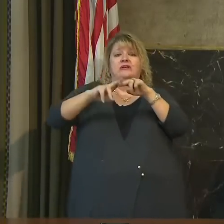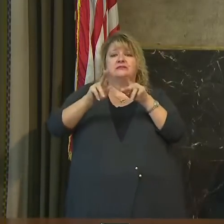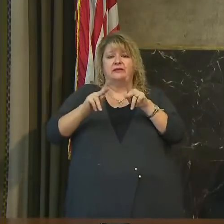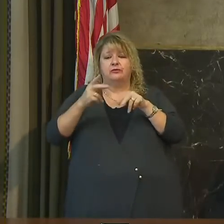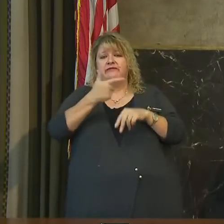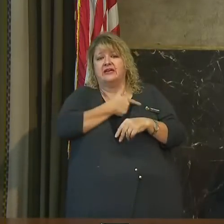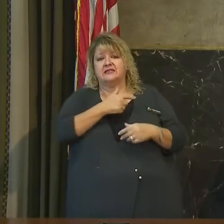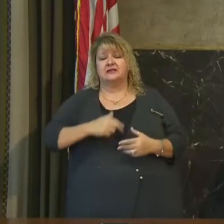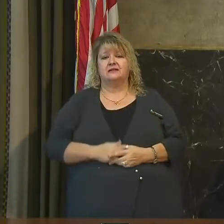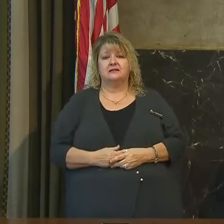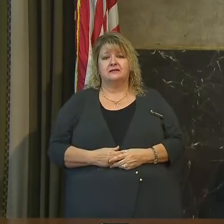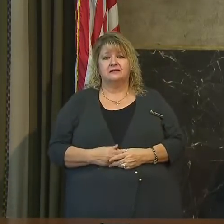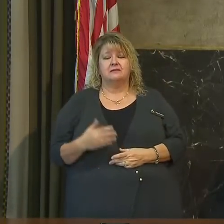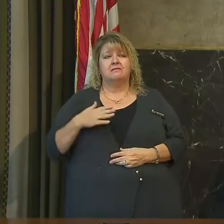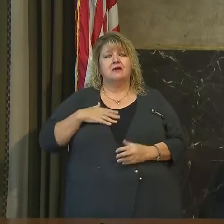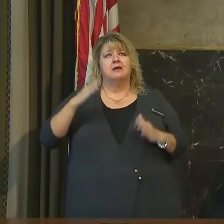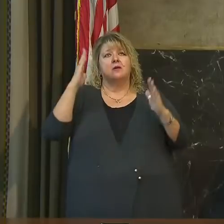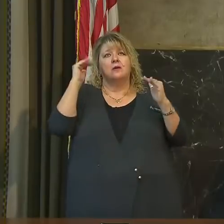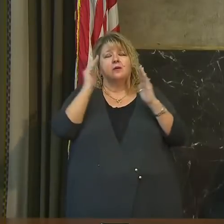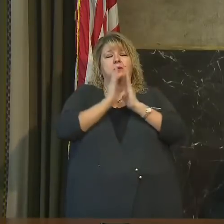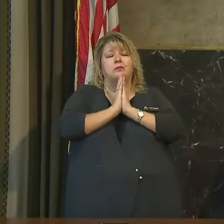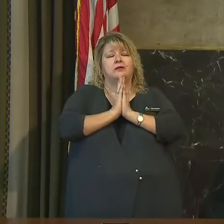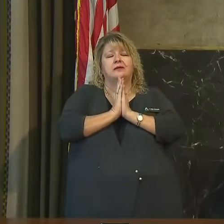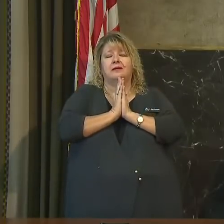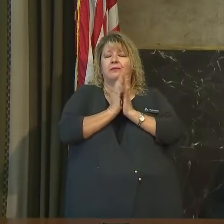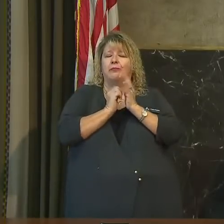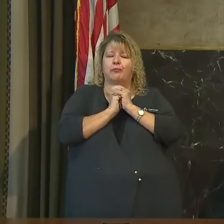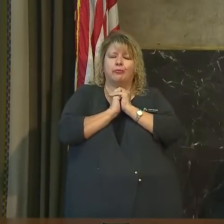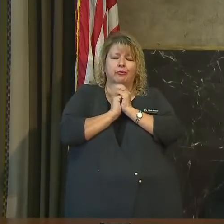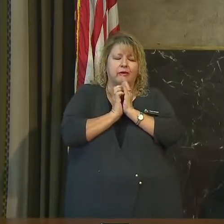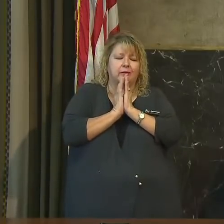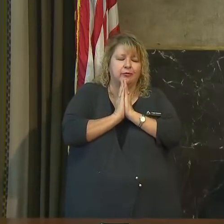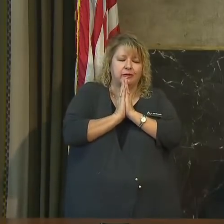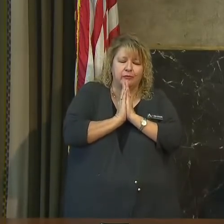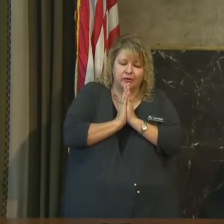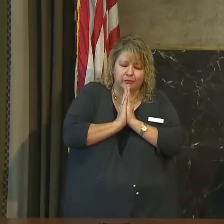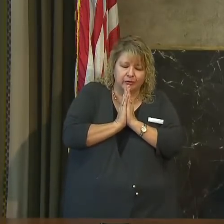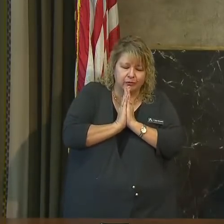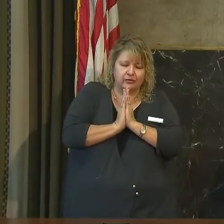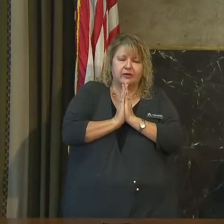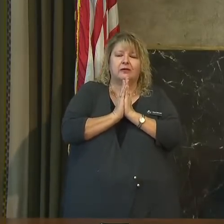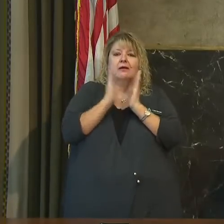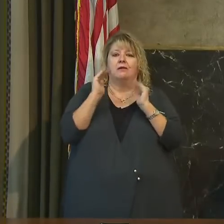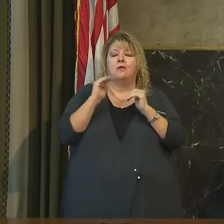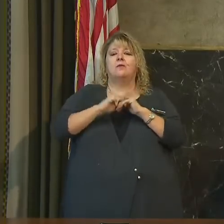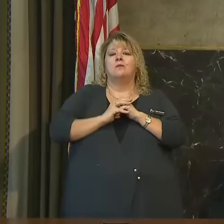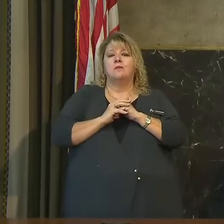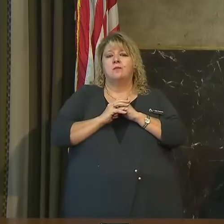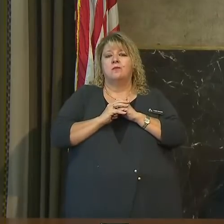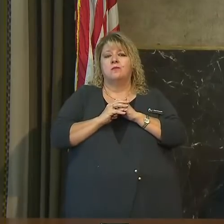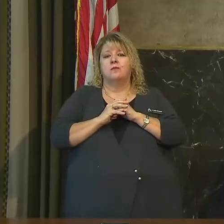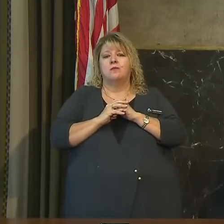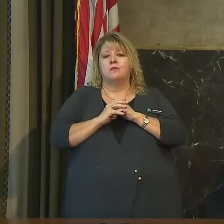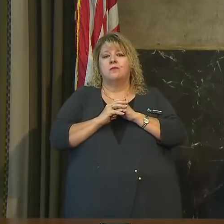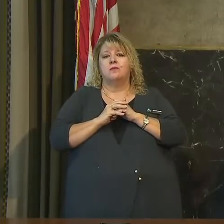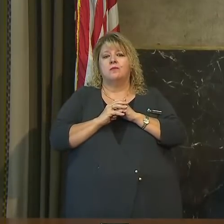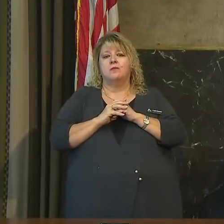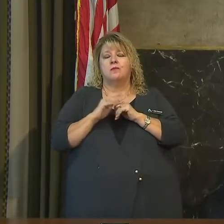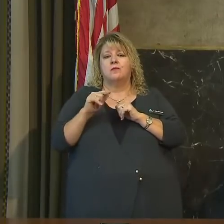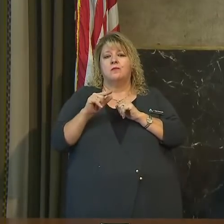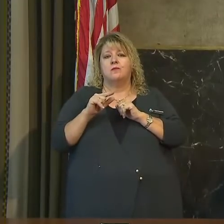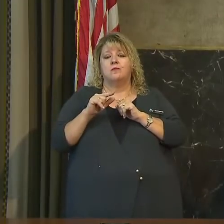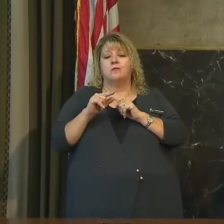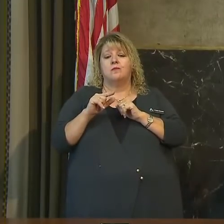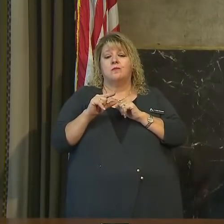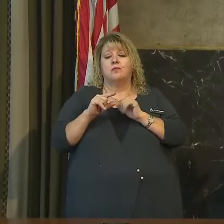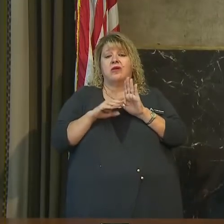My hope and my prayer today is that that slope, that